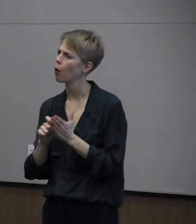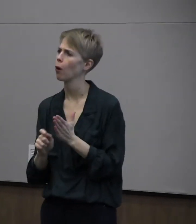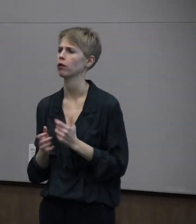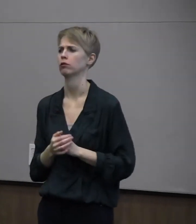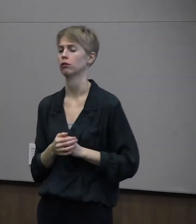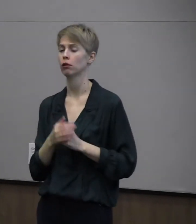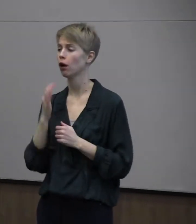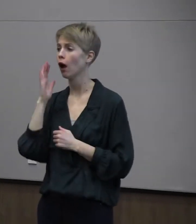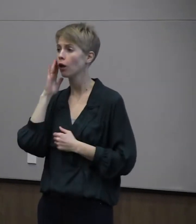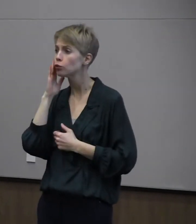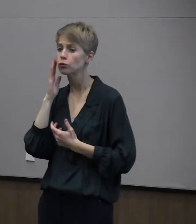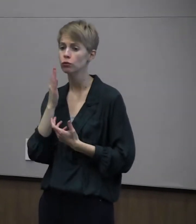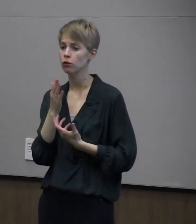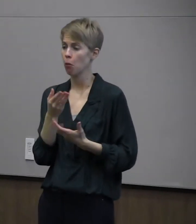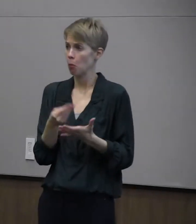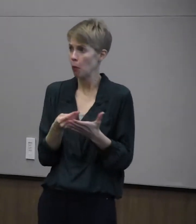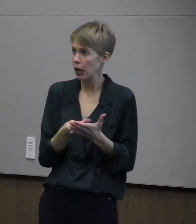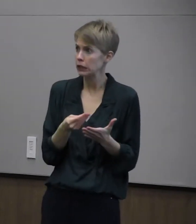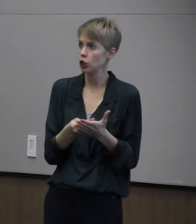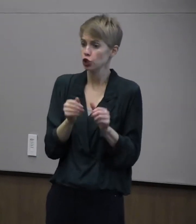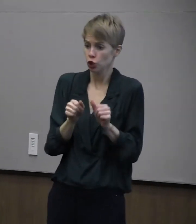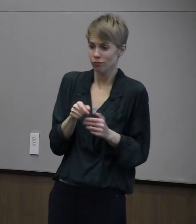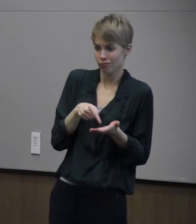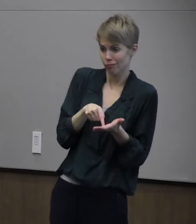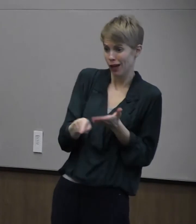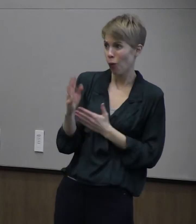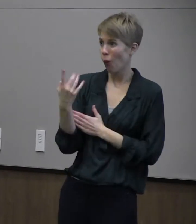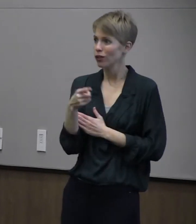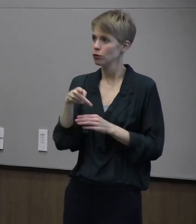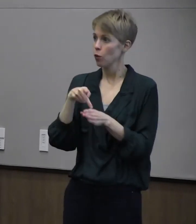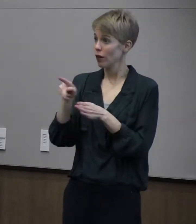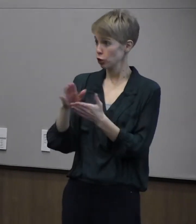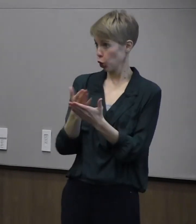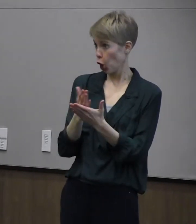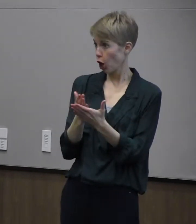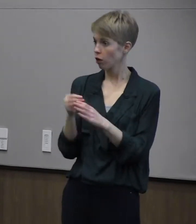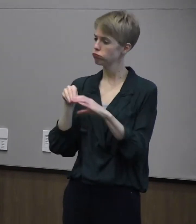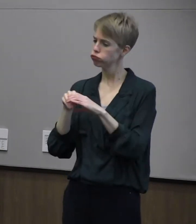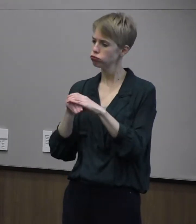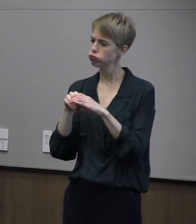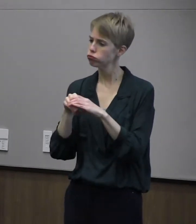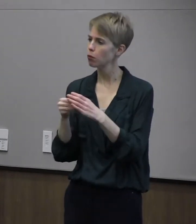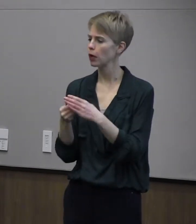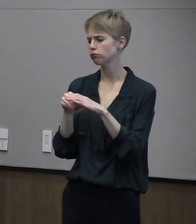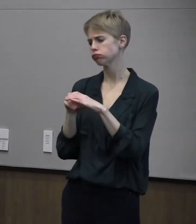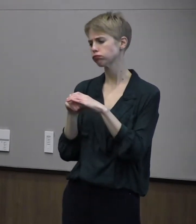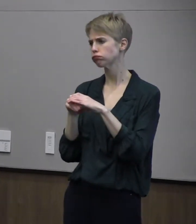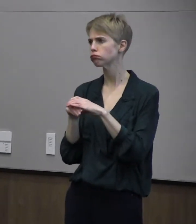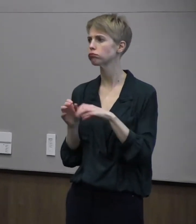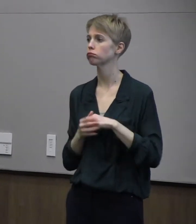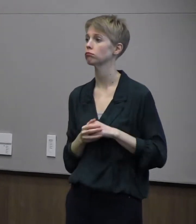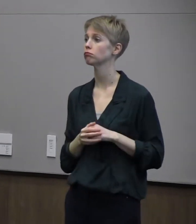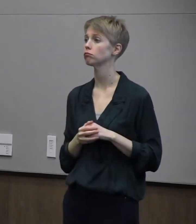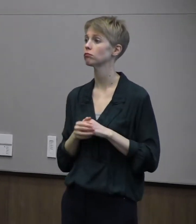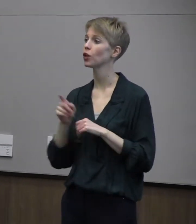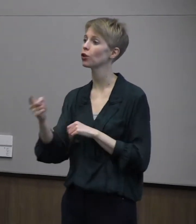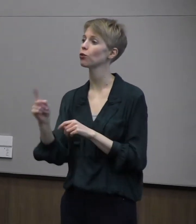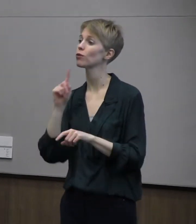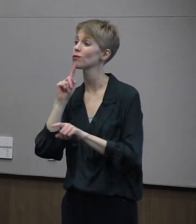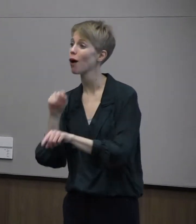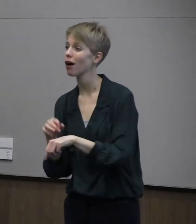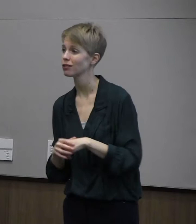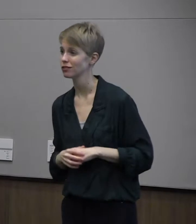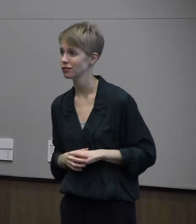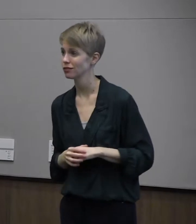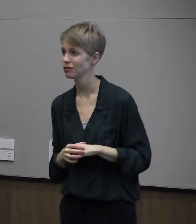I knew that she would have money enough to pay you because she was a professional cook and saved her money. Back came the letter from you that meant the